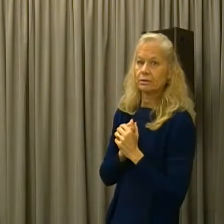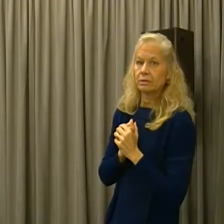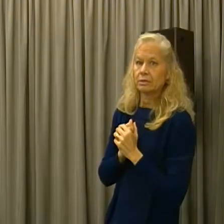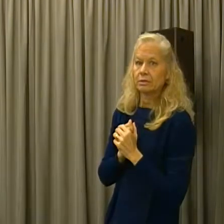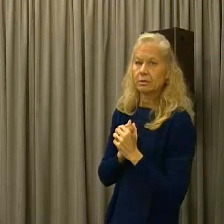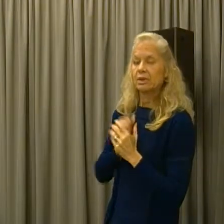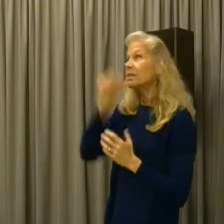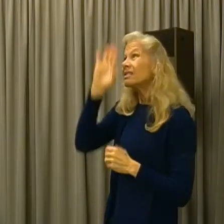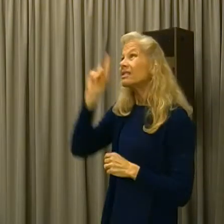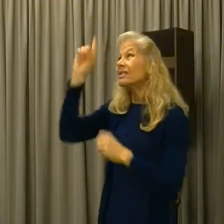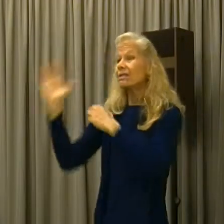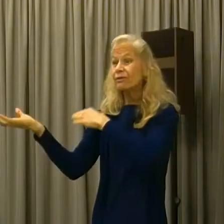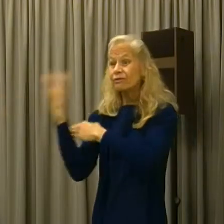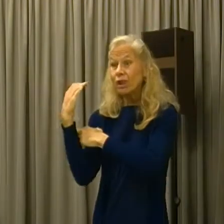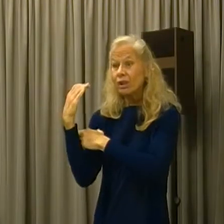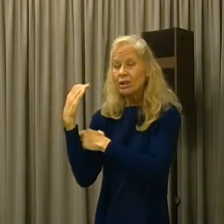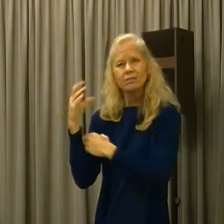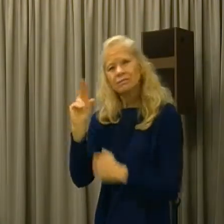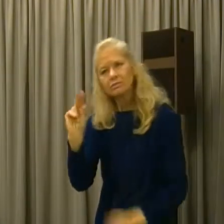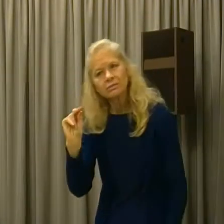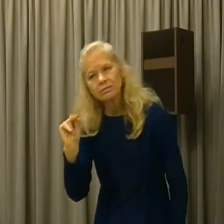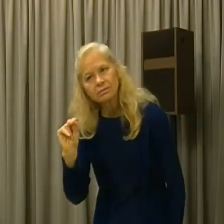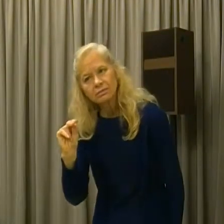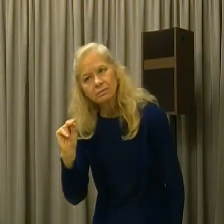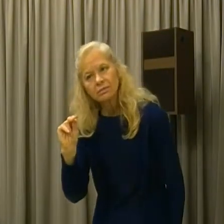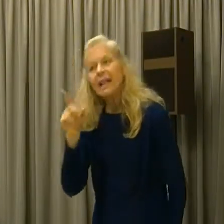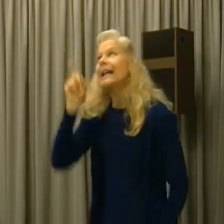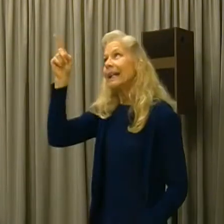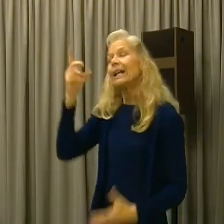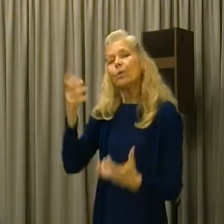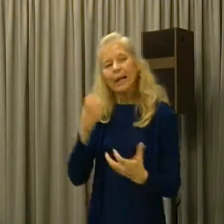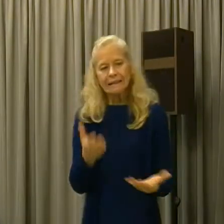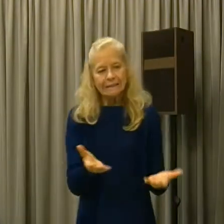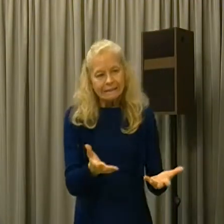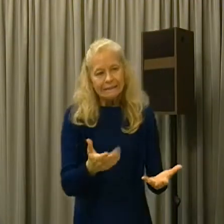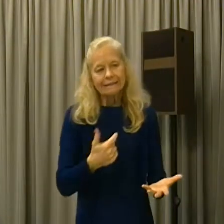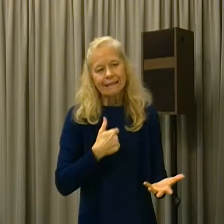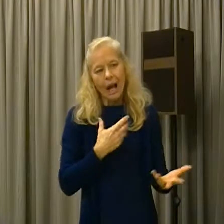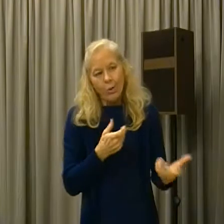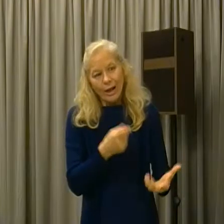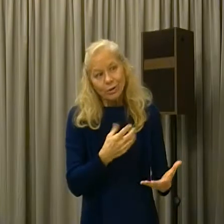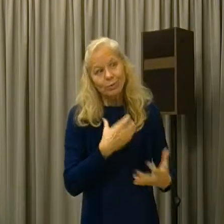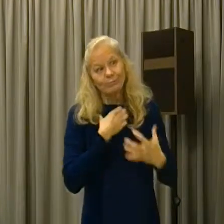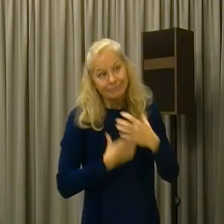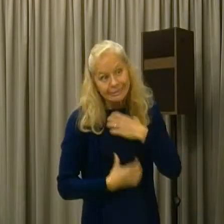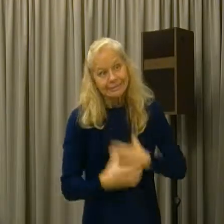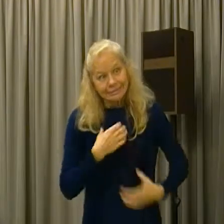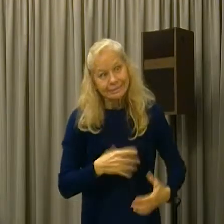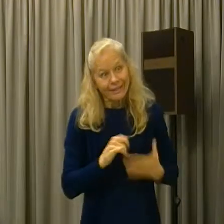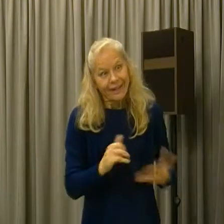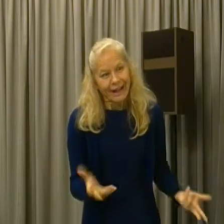us to desire to live for Him first. He wants us to consider what He's done. And we ought to live for Him